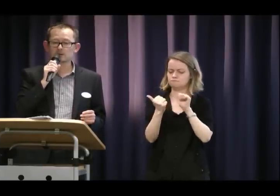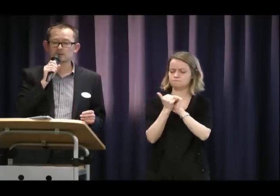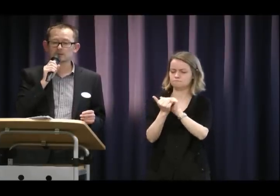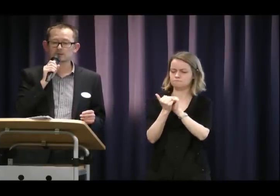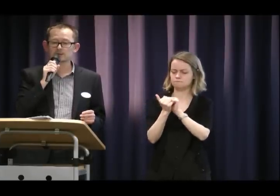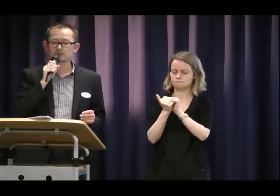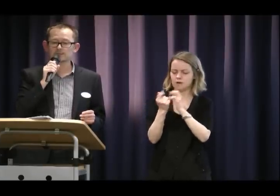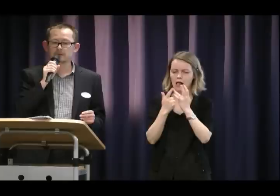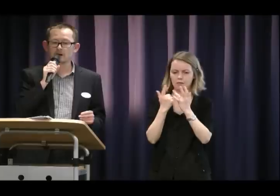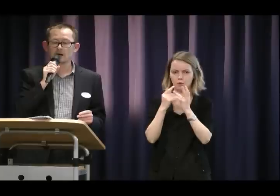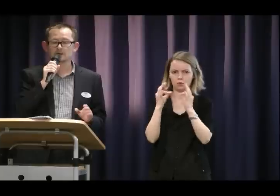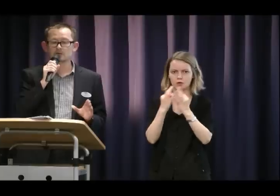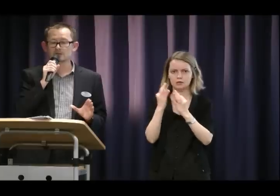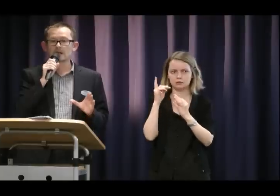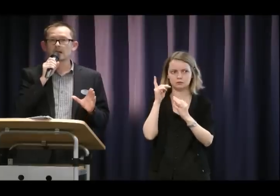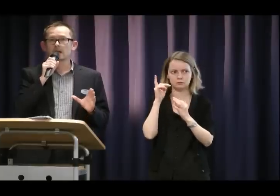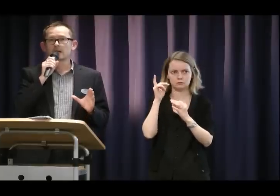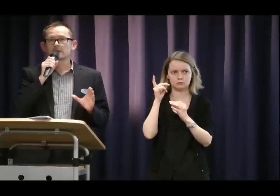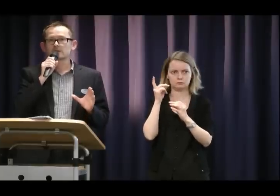who else?